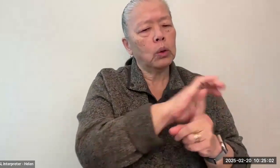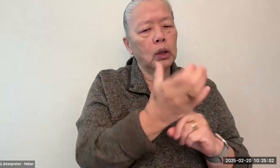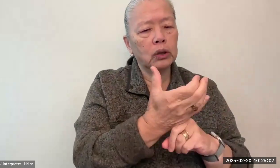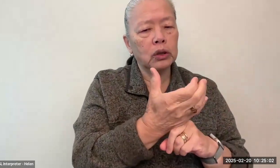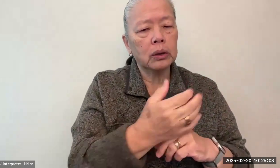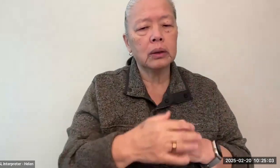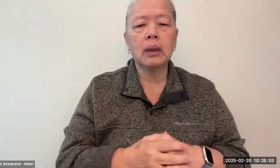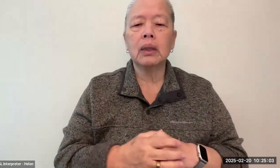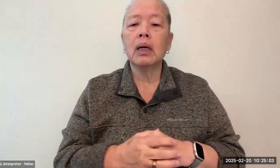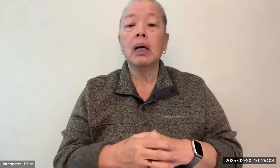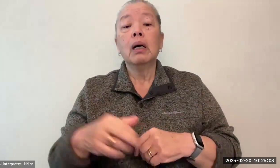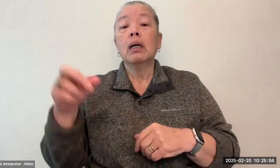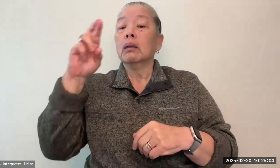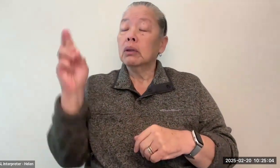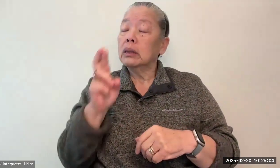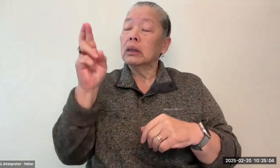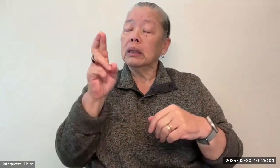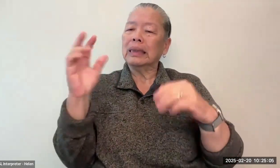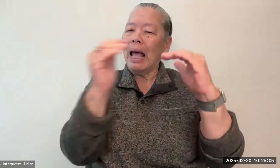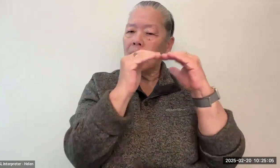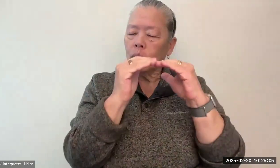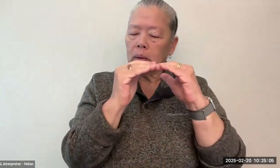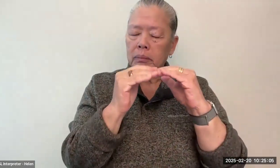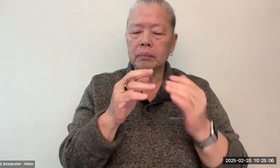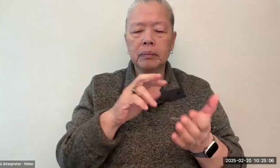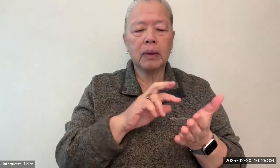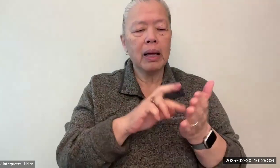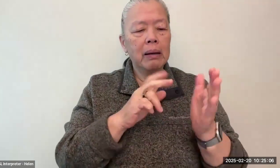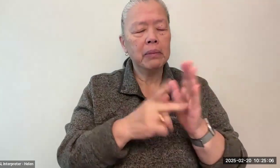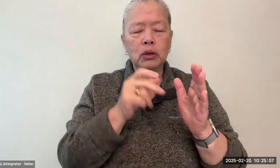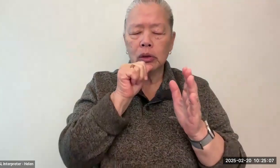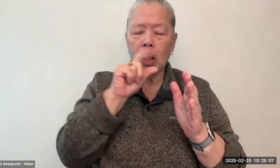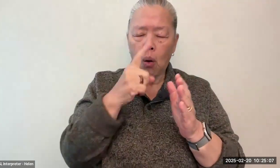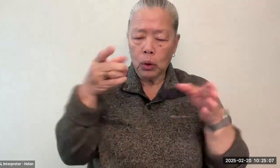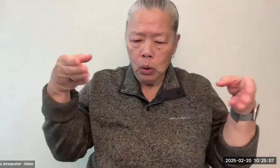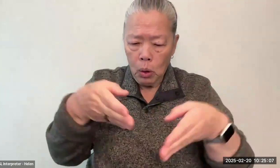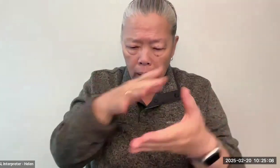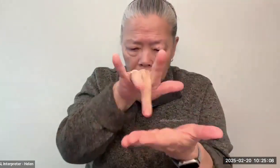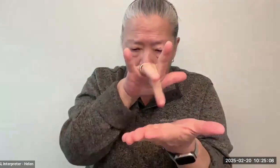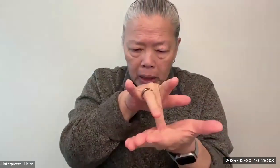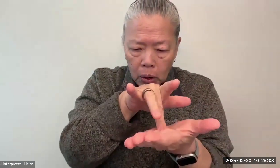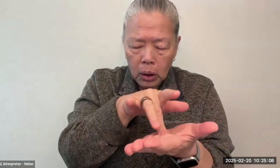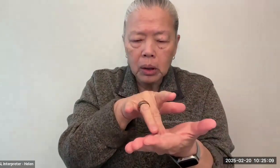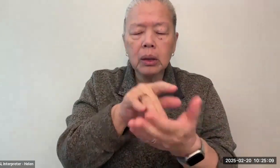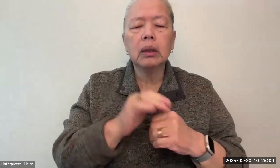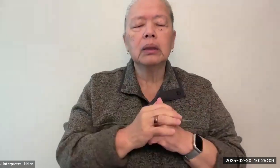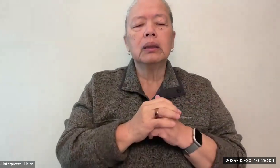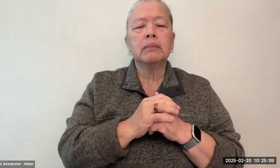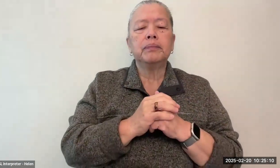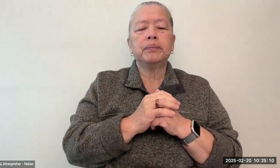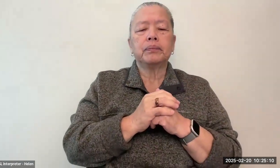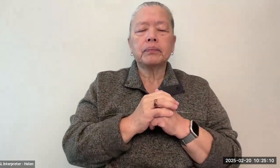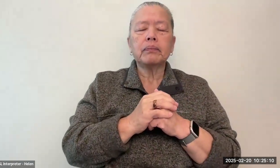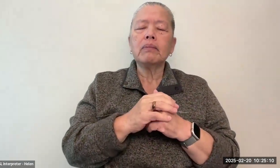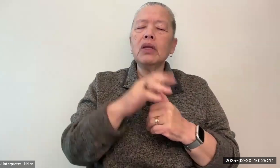equitable. It moves away from a center-periphery understanding of the church. The United States is no longer treated